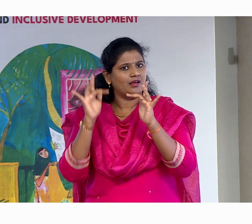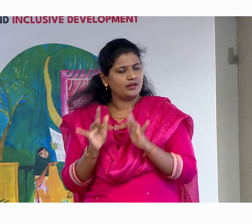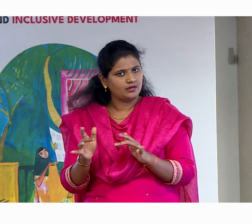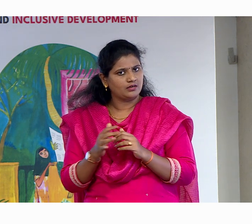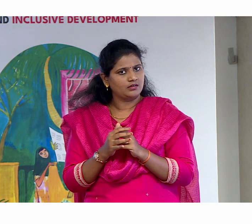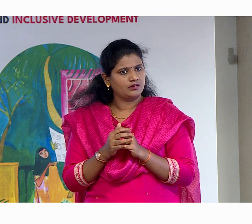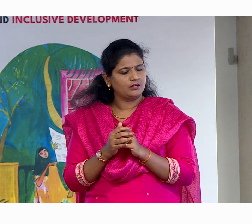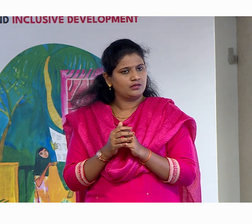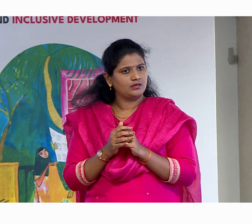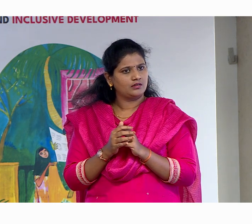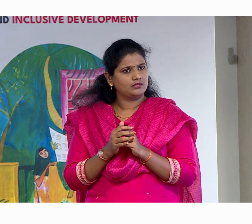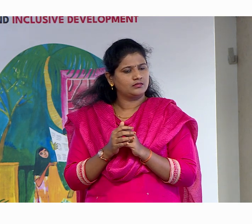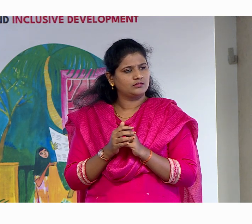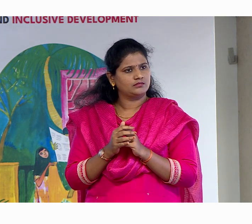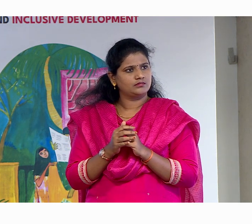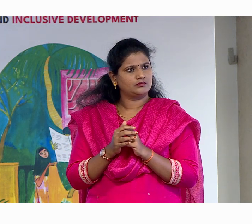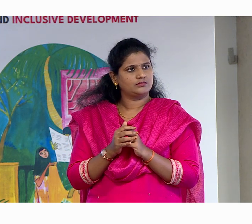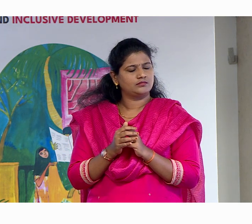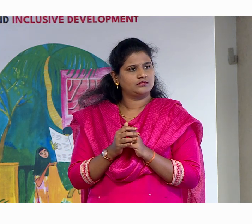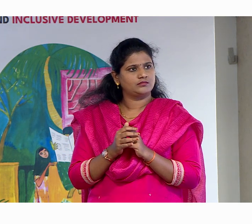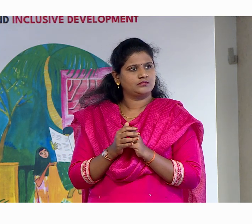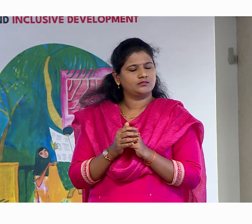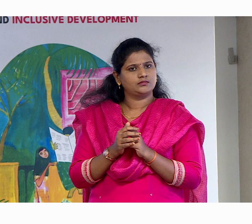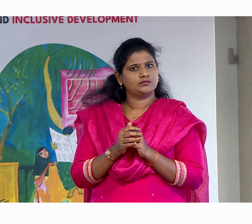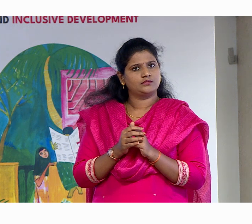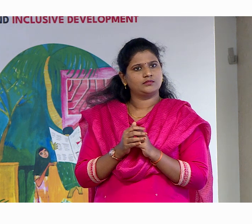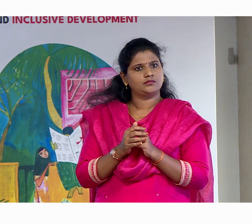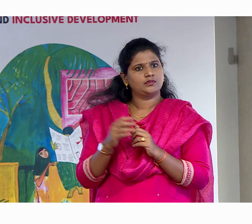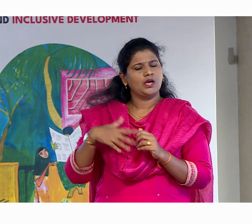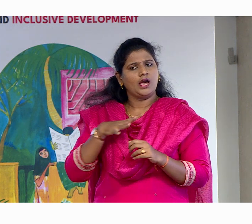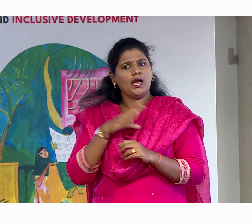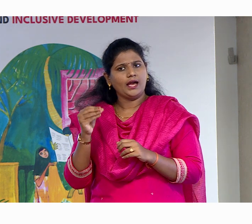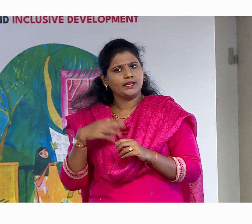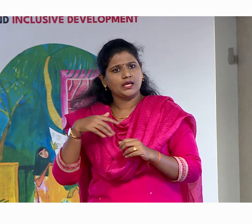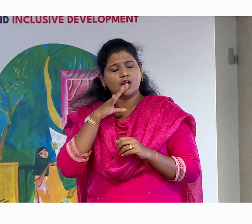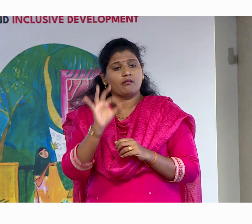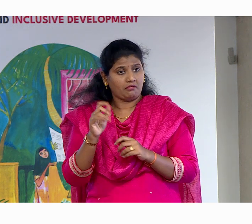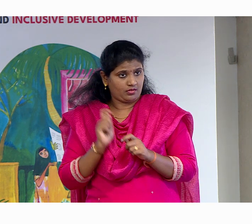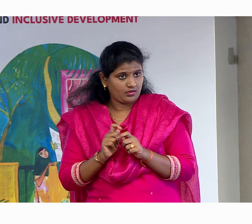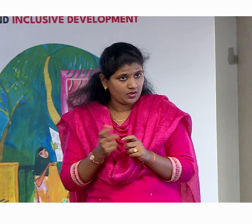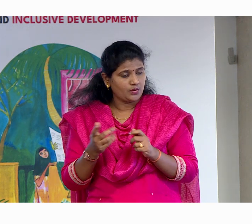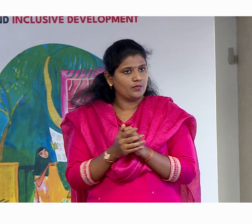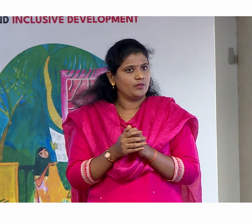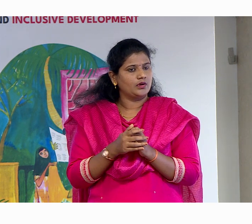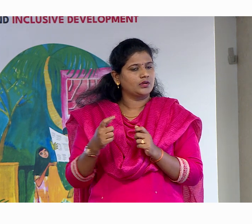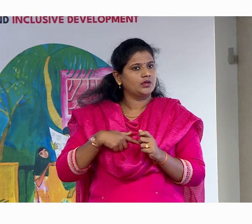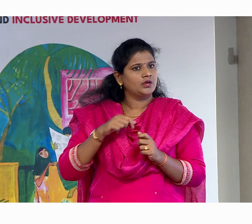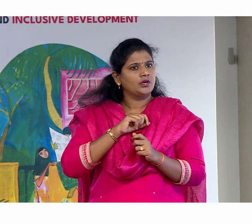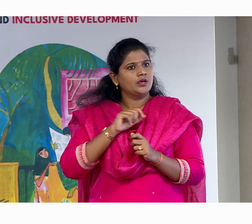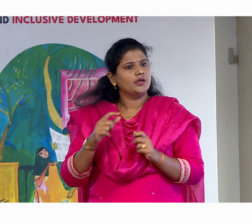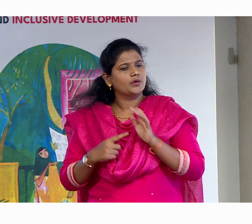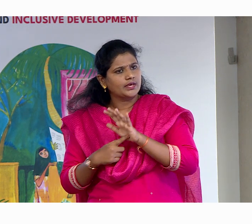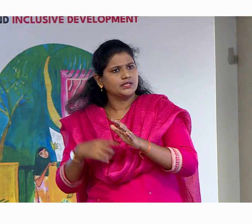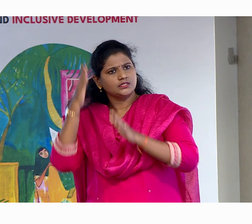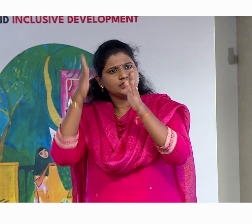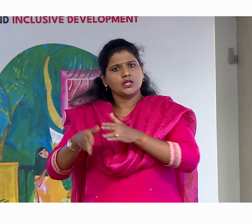about might only want to look at the first room. Then, and only if you really want to, you could just scoot around the rest of the gallery